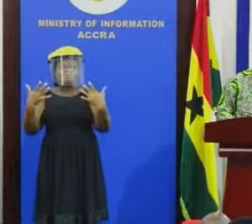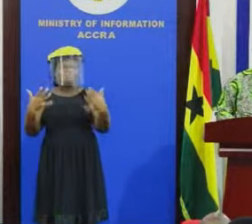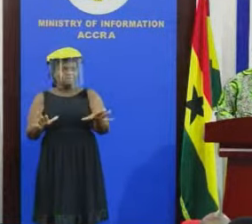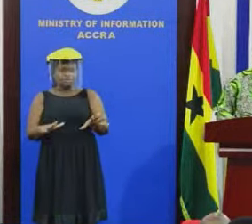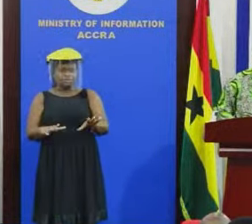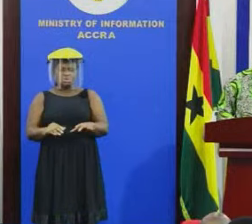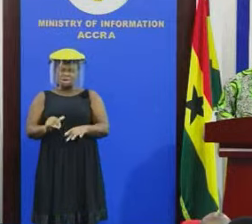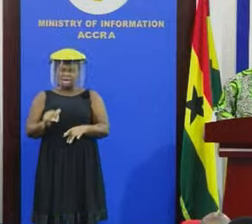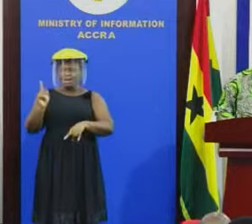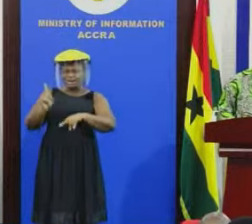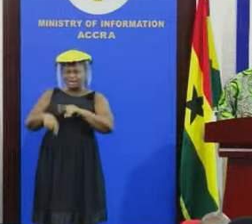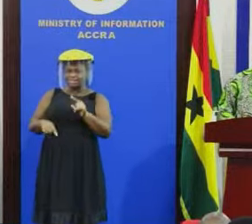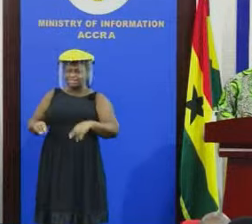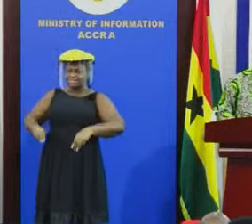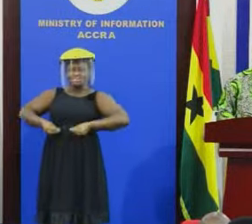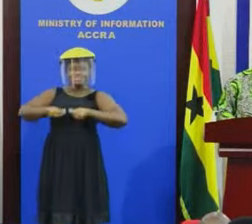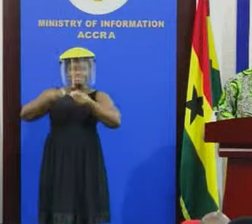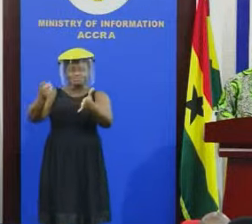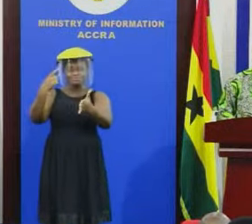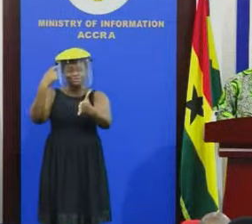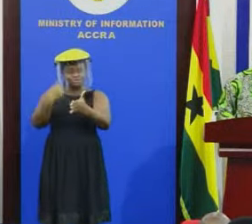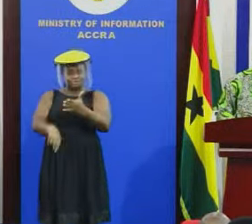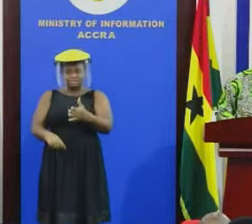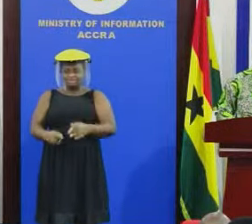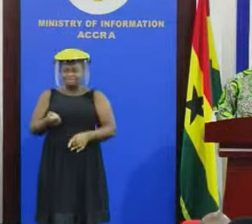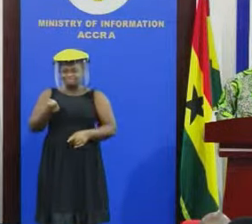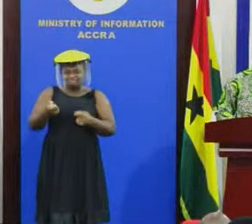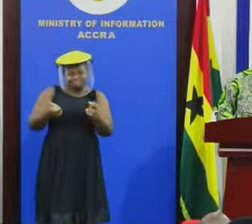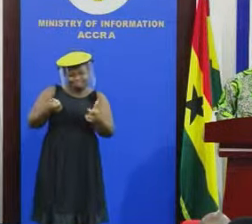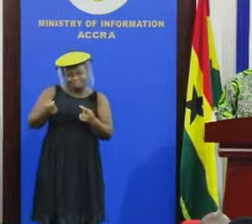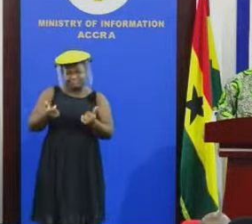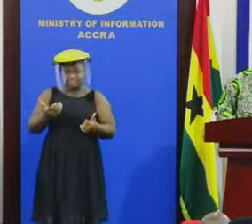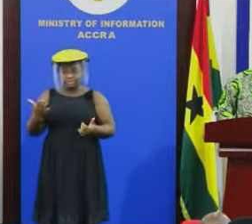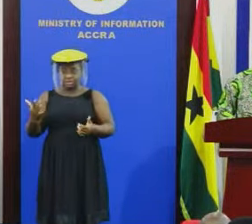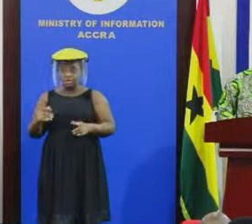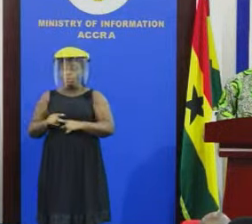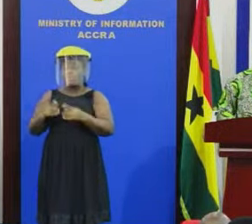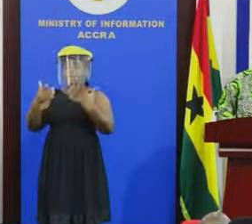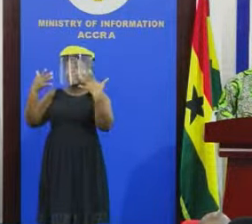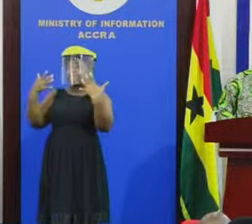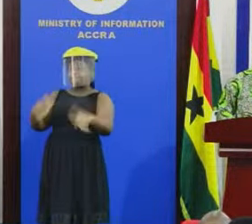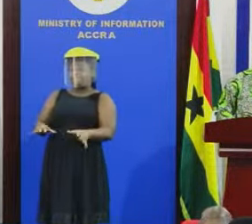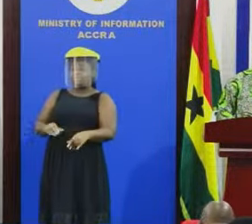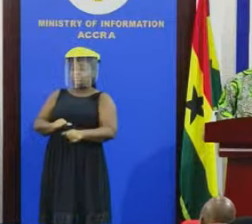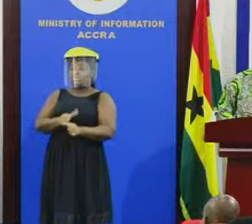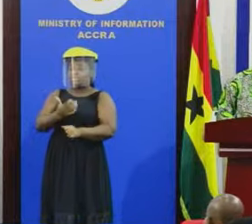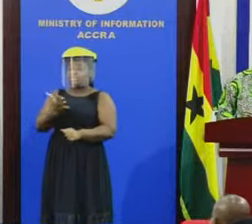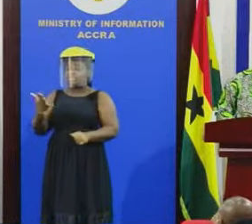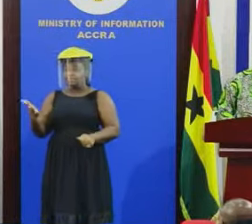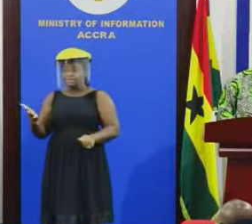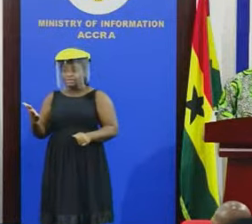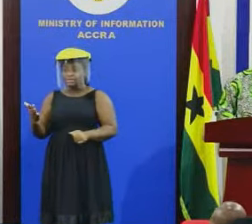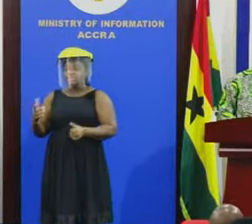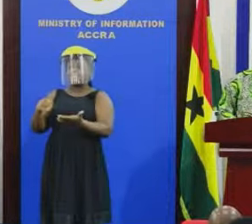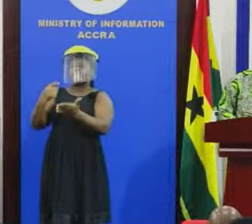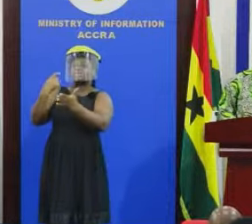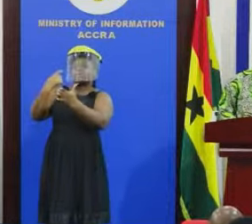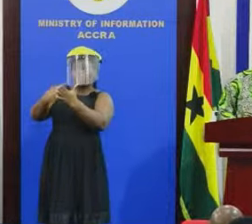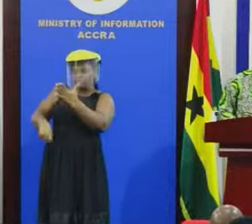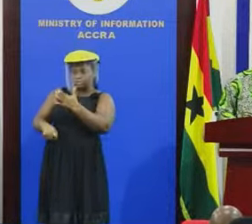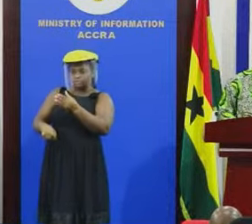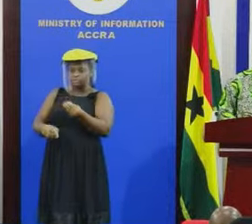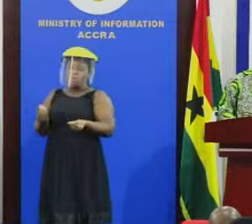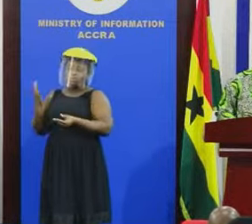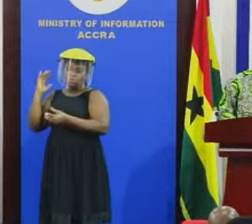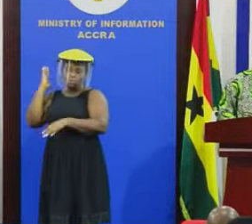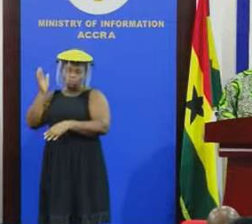we are not able to give you the full cost. There are little things that are being done. As soon as that is done, the cost of the